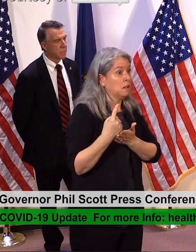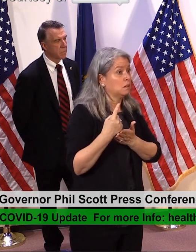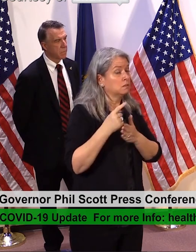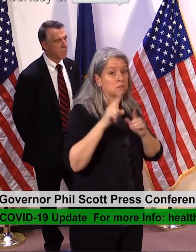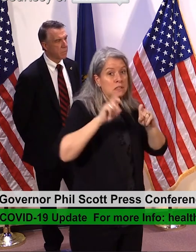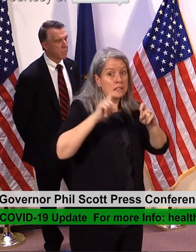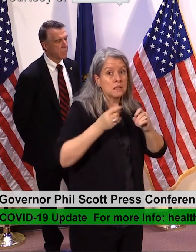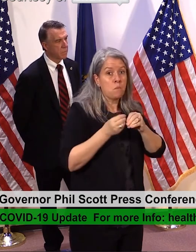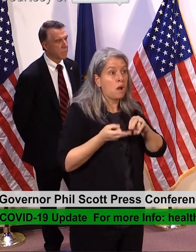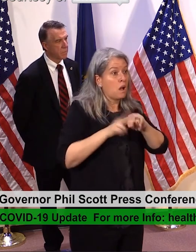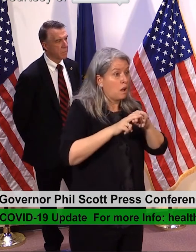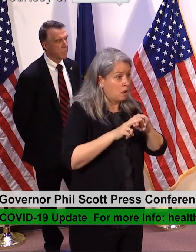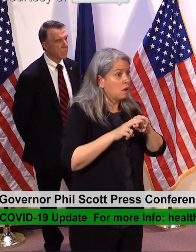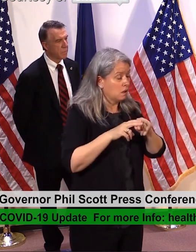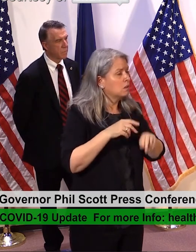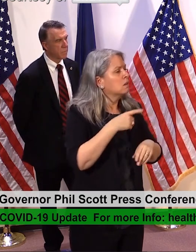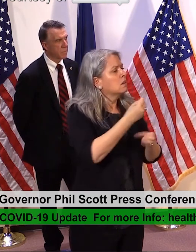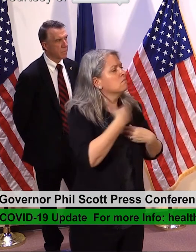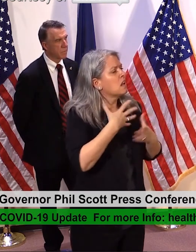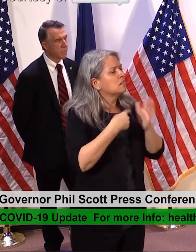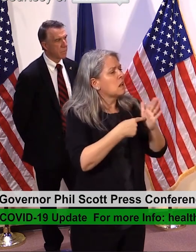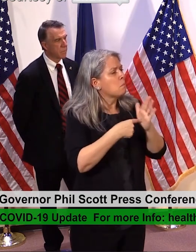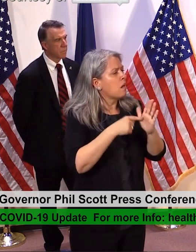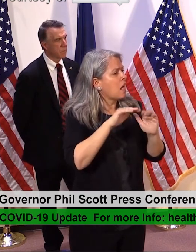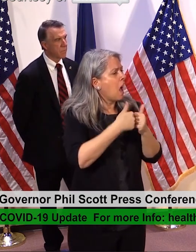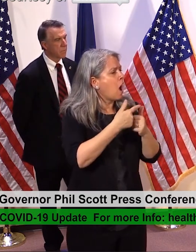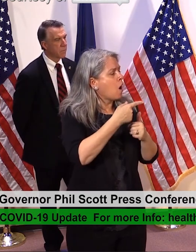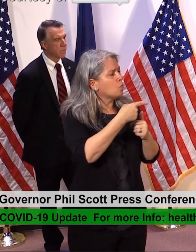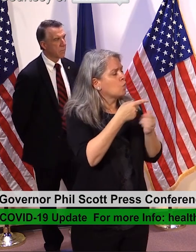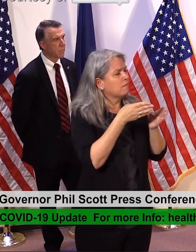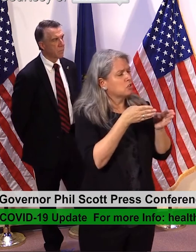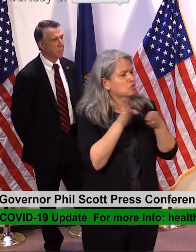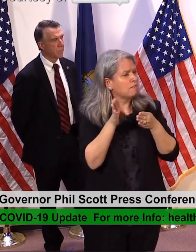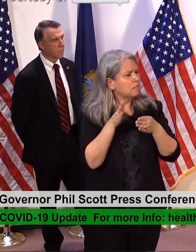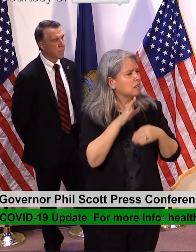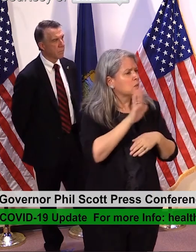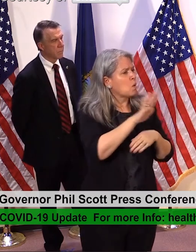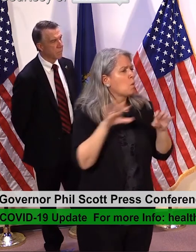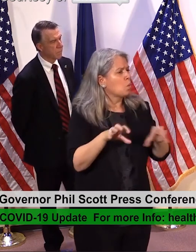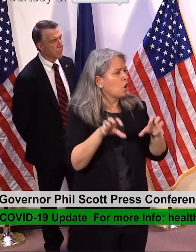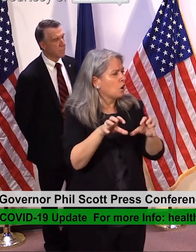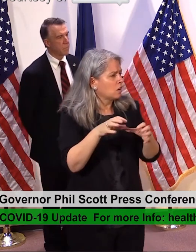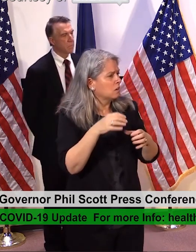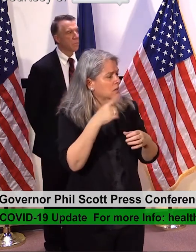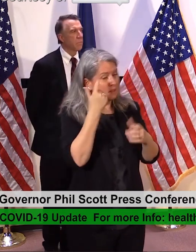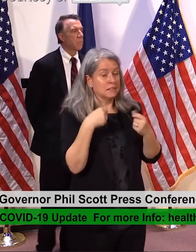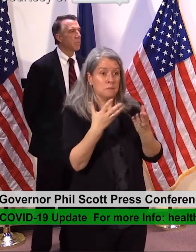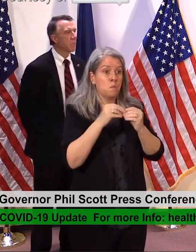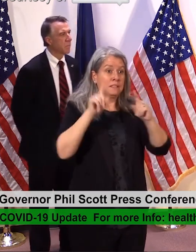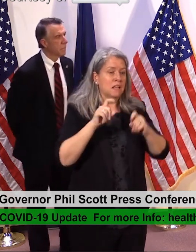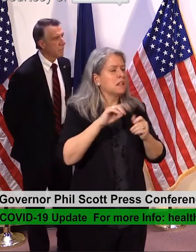that you've shifted your strategy of containment or surveillance in response to this higher number of tests that you're